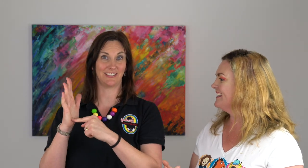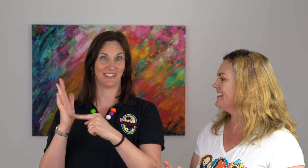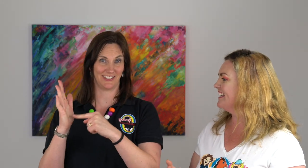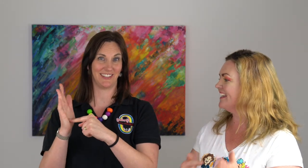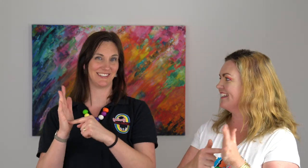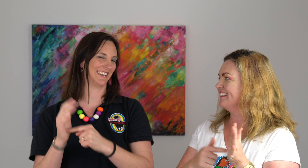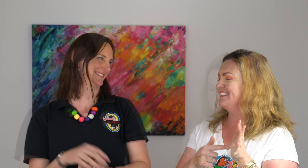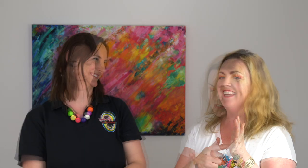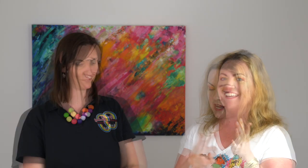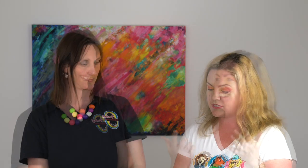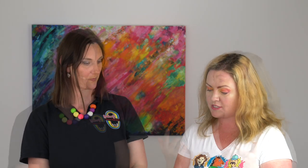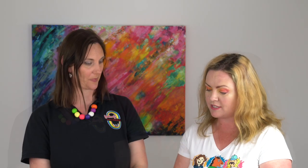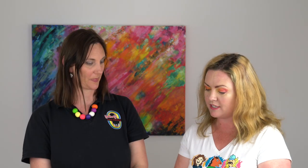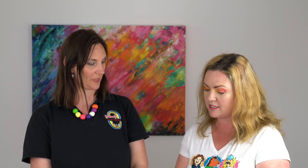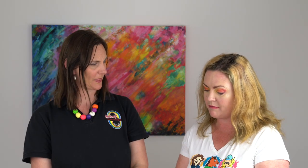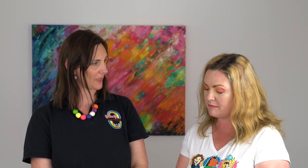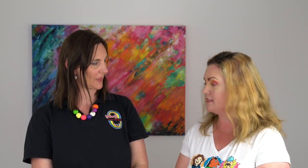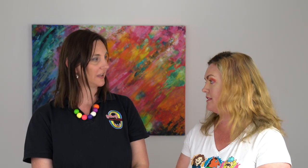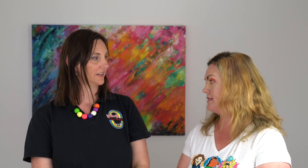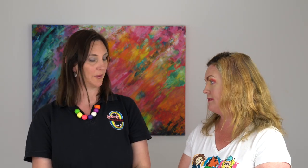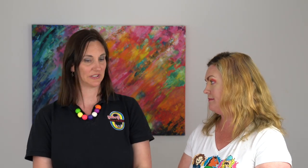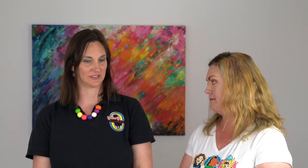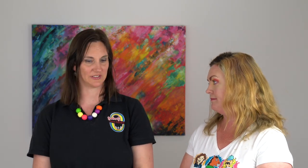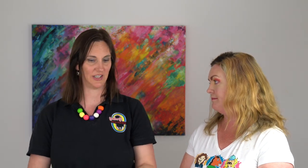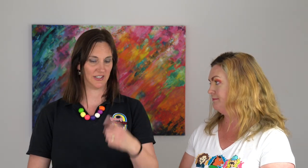T, T, T. Yeah, and just the numbers. Numbers.